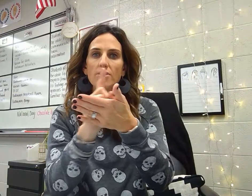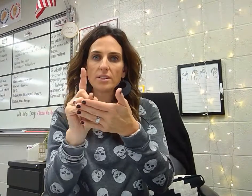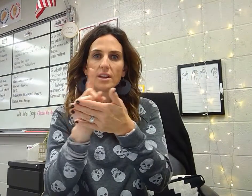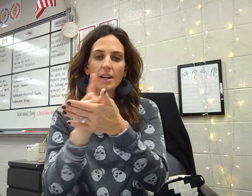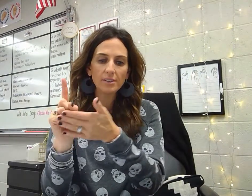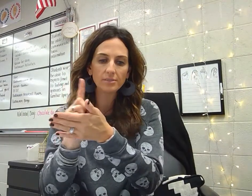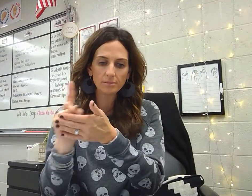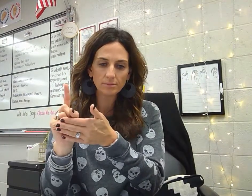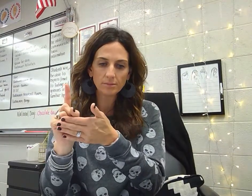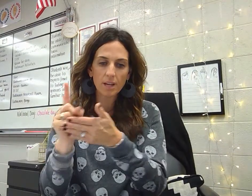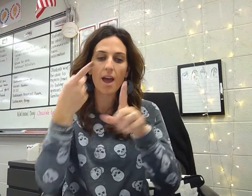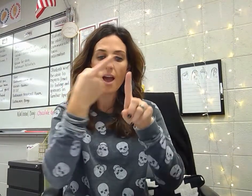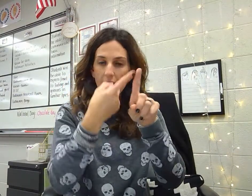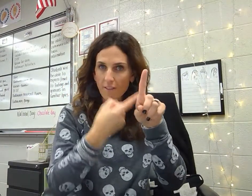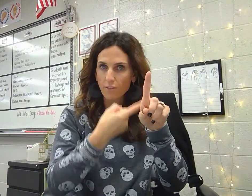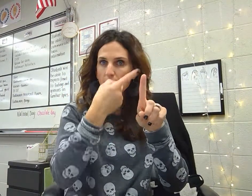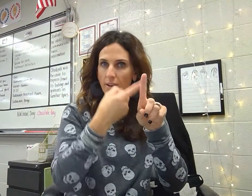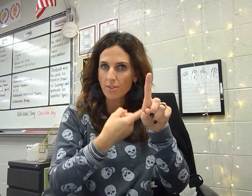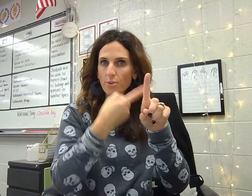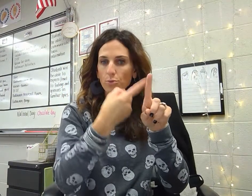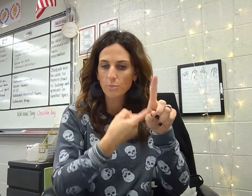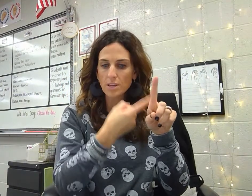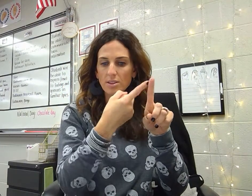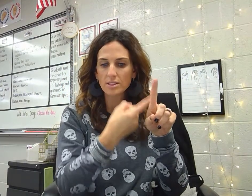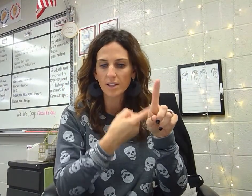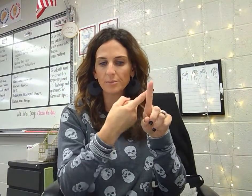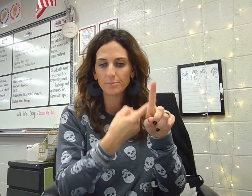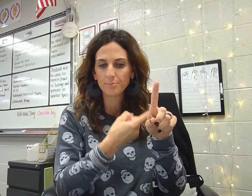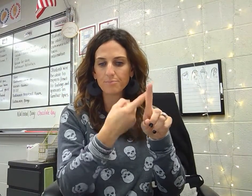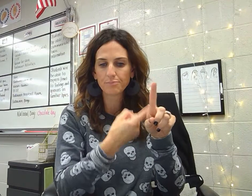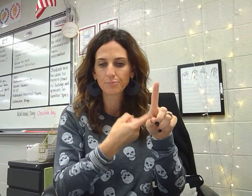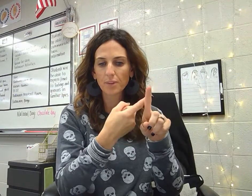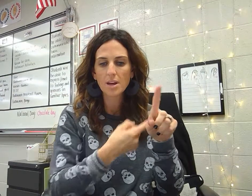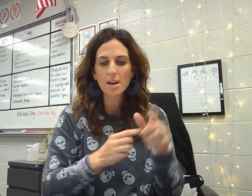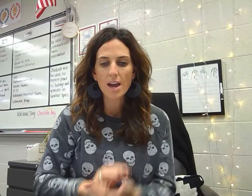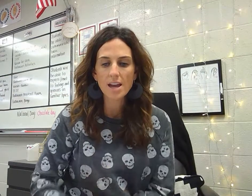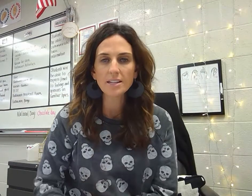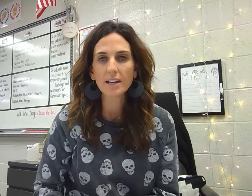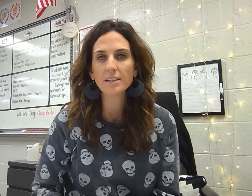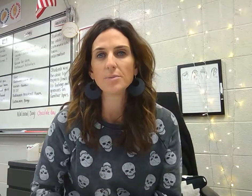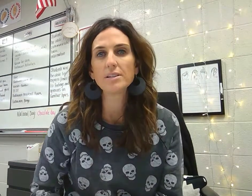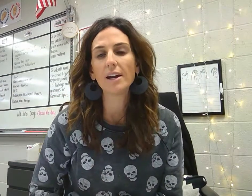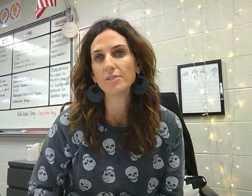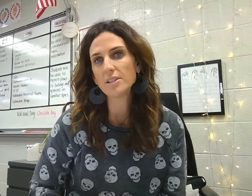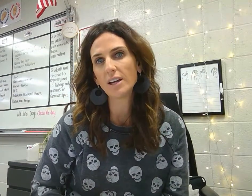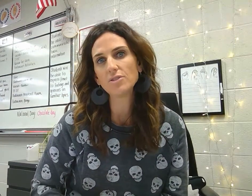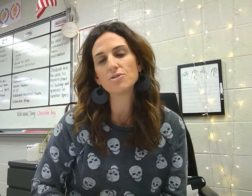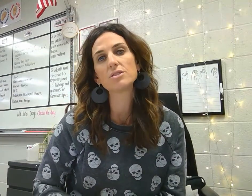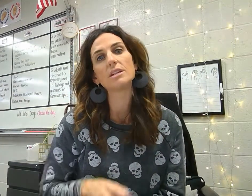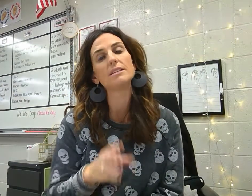the sign. Every month, repeat the sign. Any day can be an every day. You're just going to